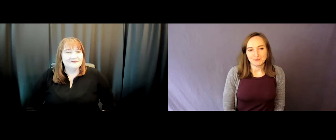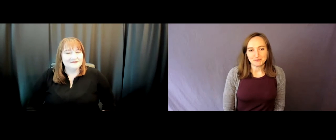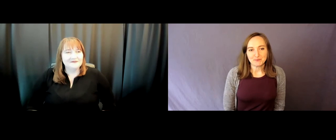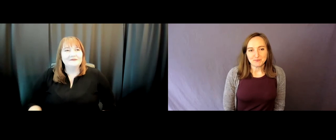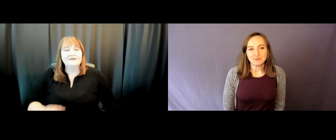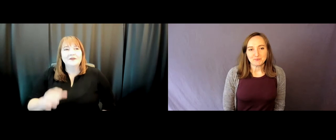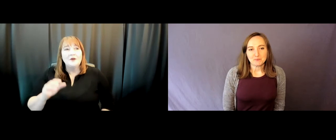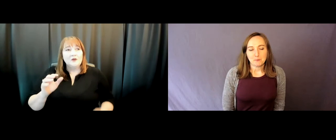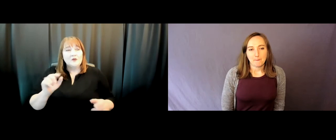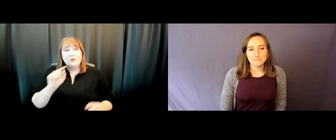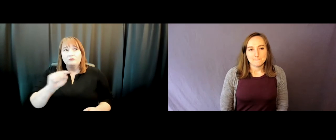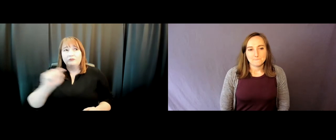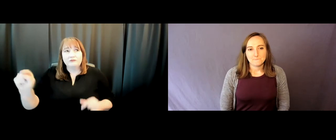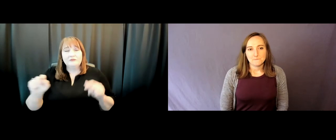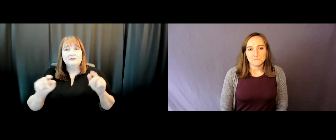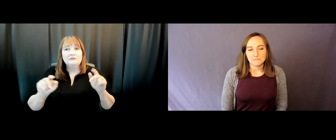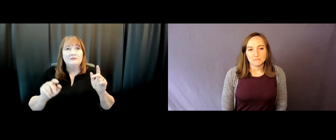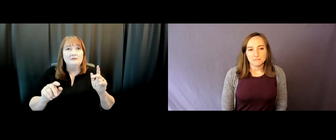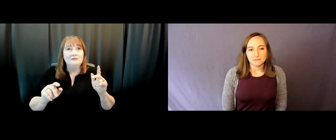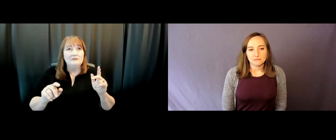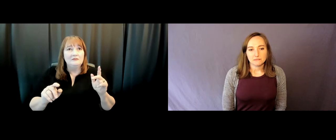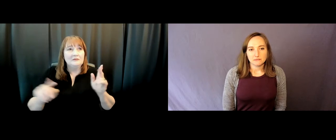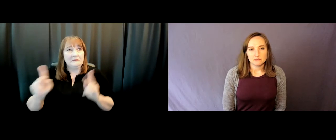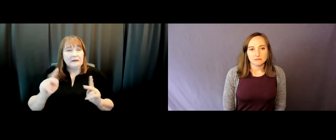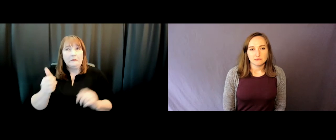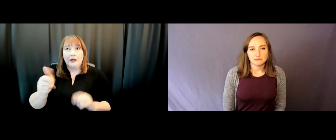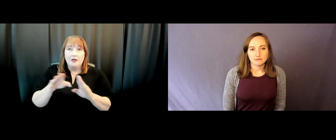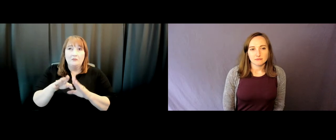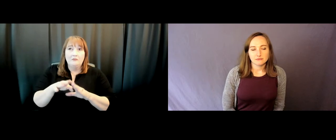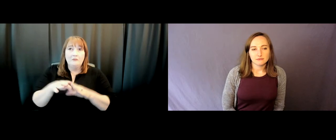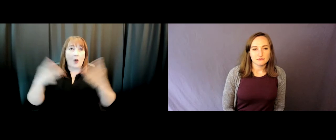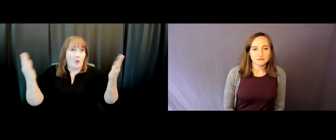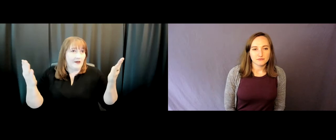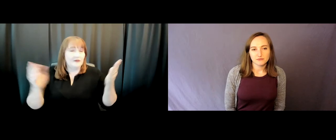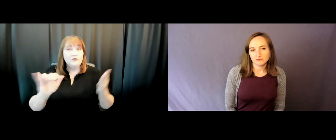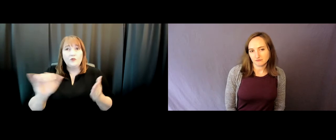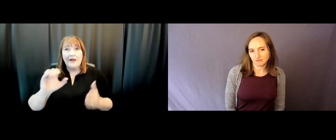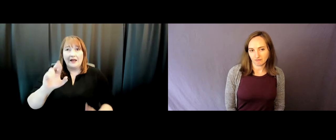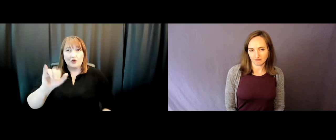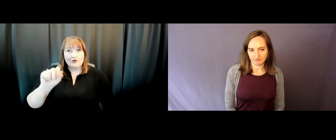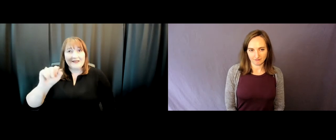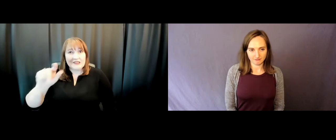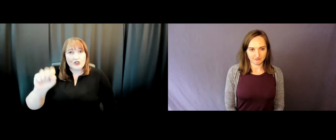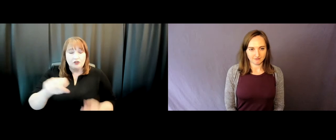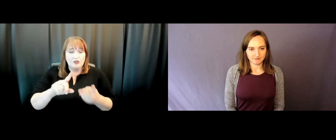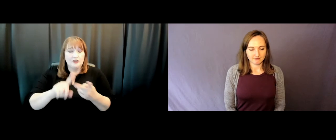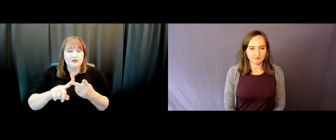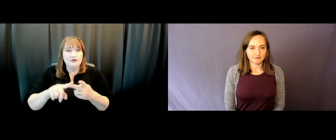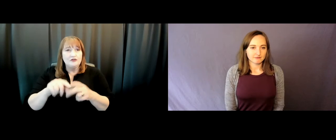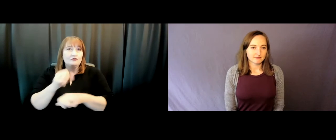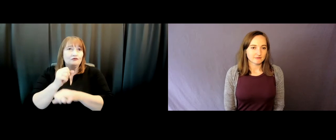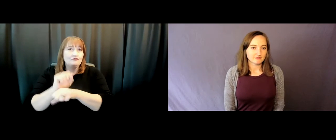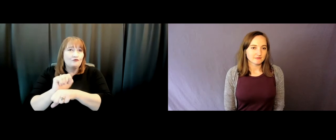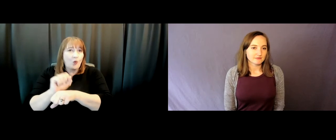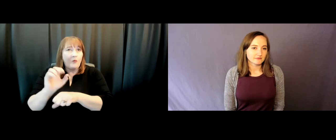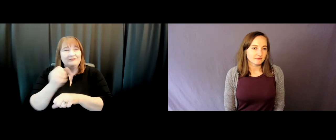people who are open to crystals and stonework,